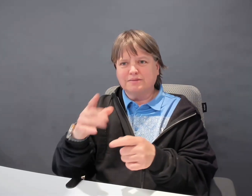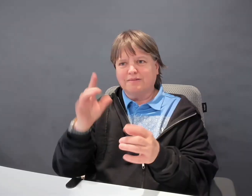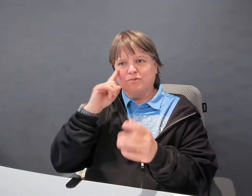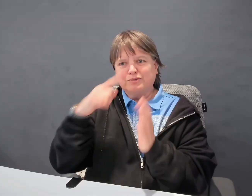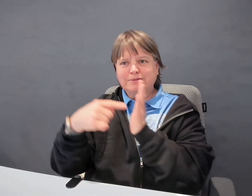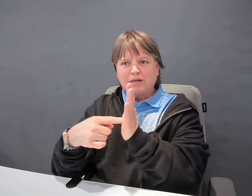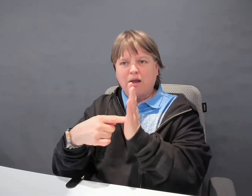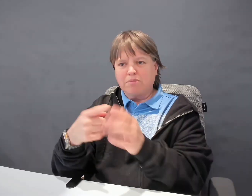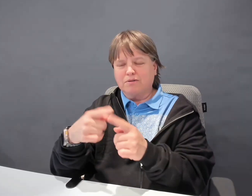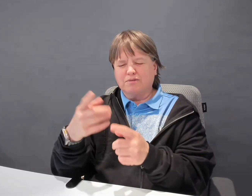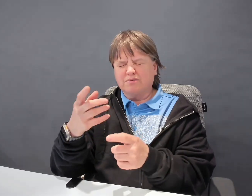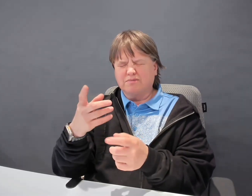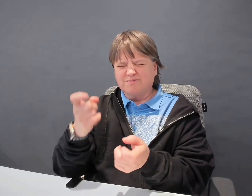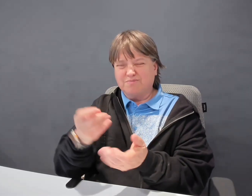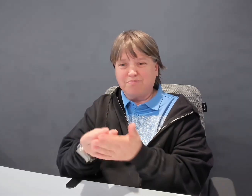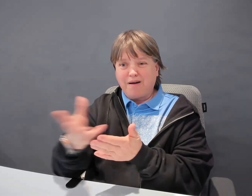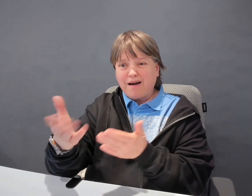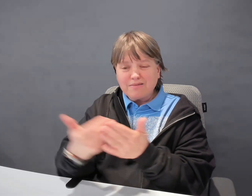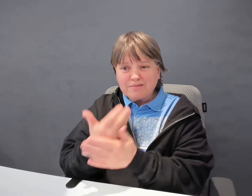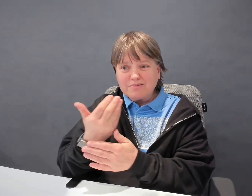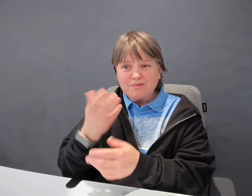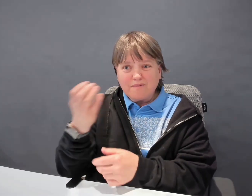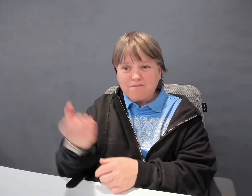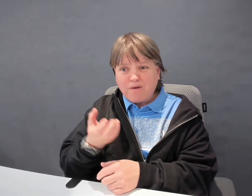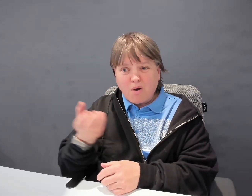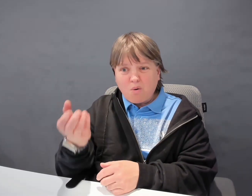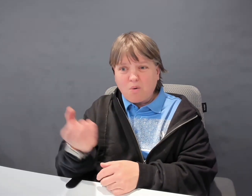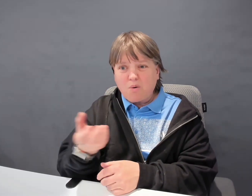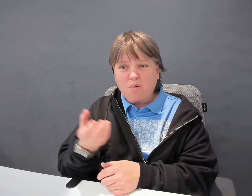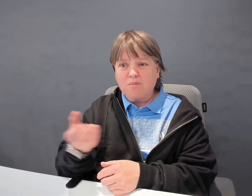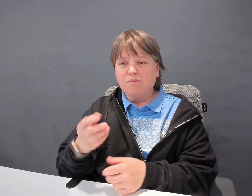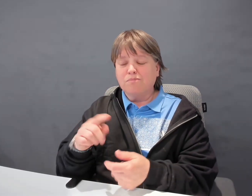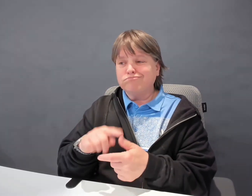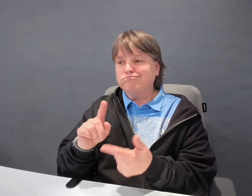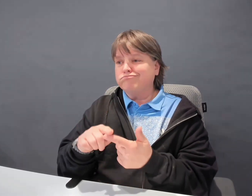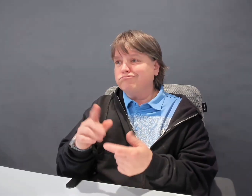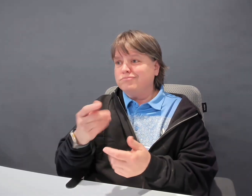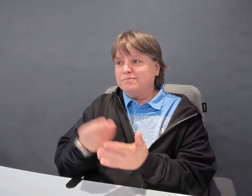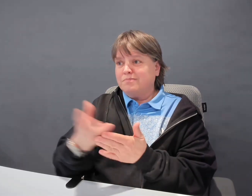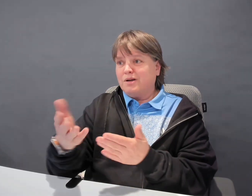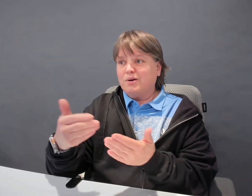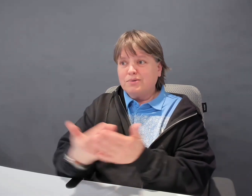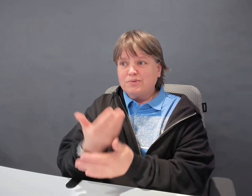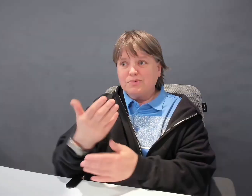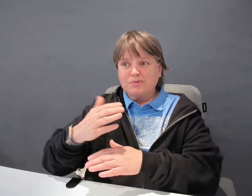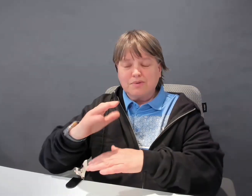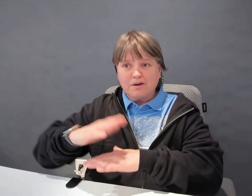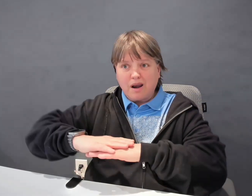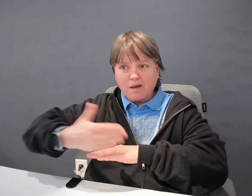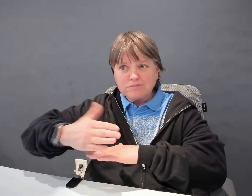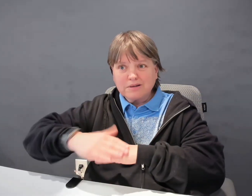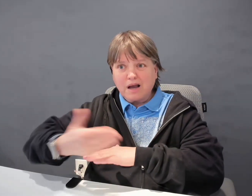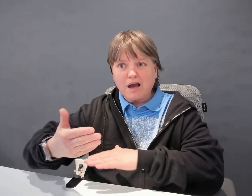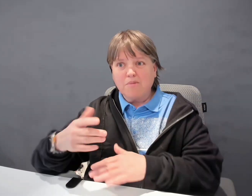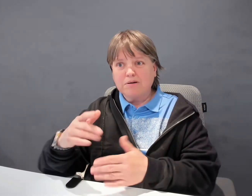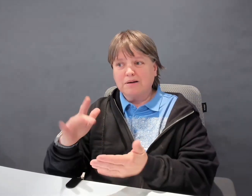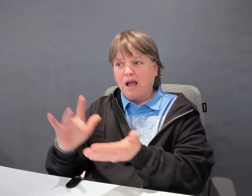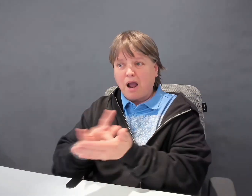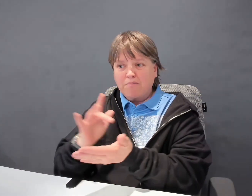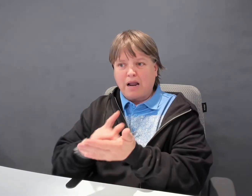company, your business. For example, something that you bought, maybe equipment such as a new phone, or if you had purchased a